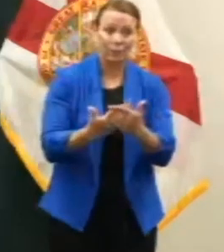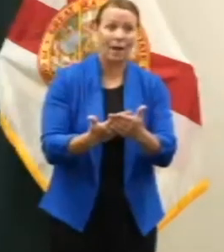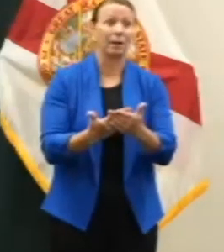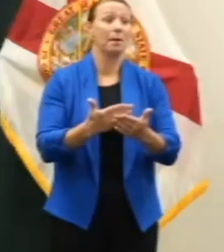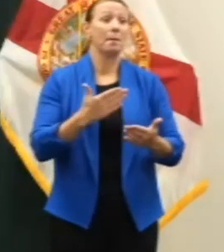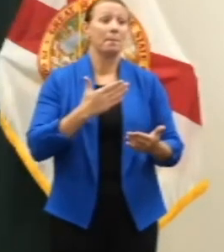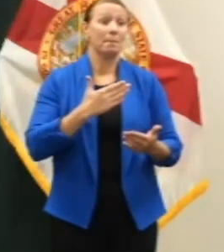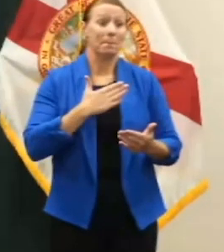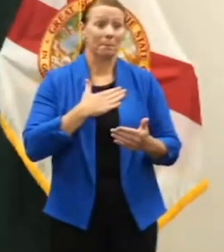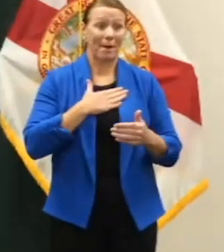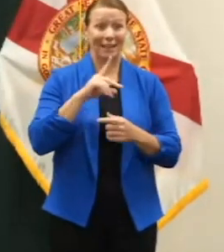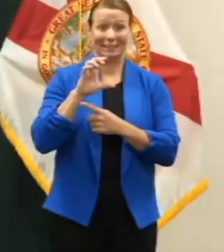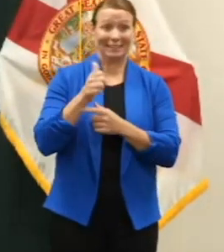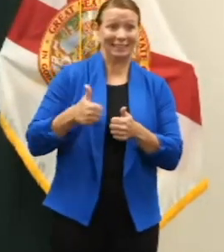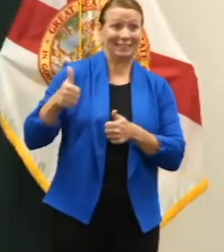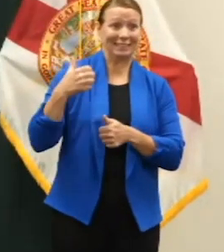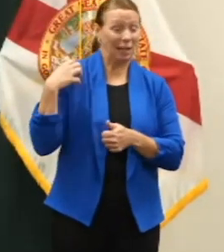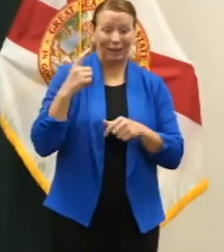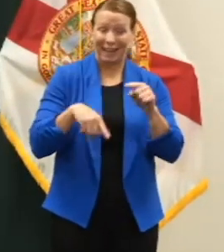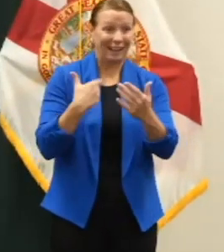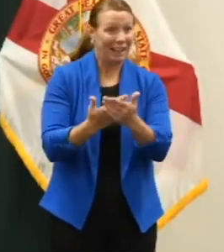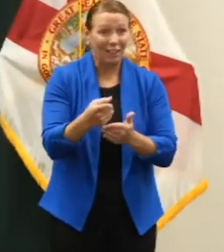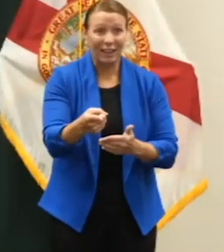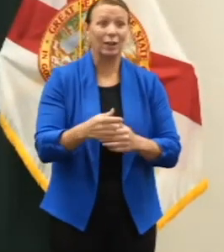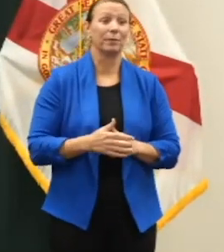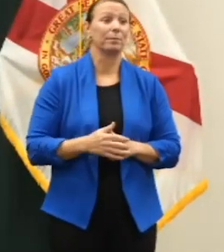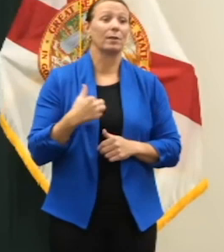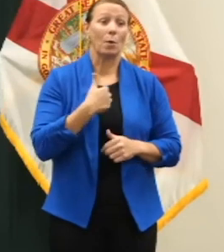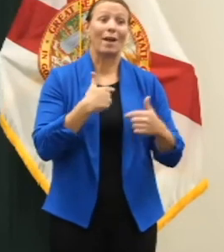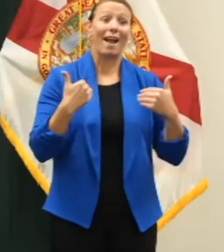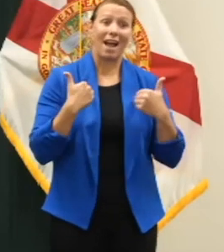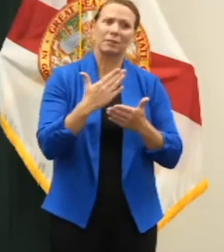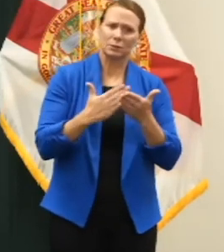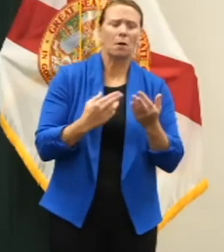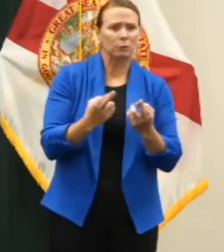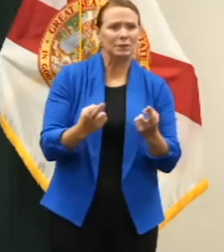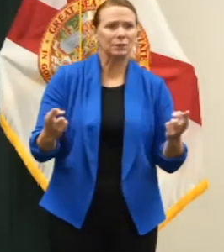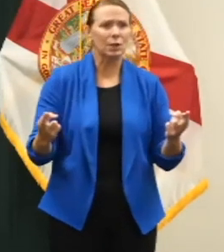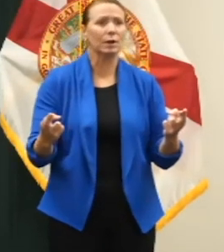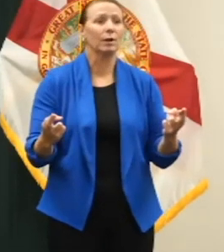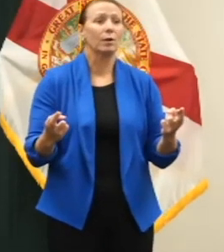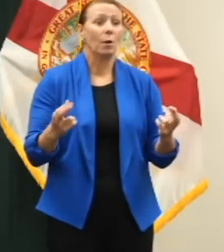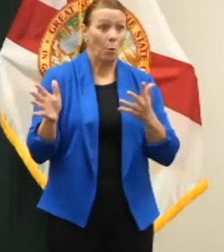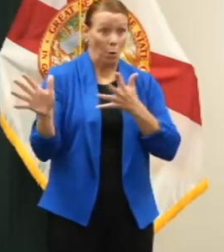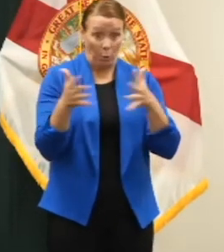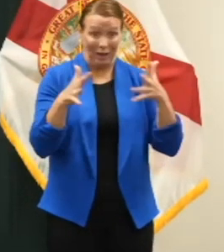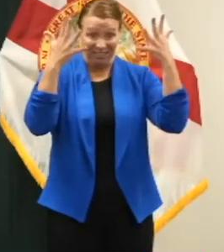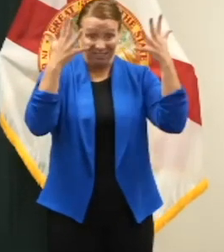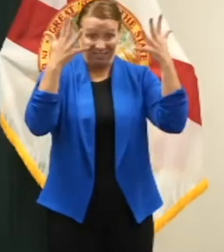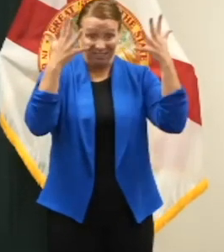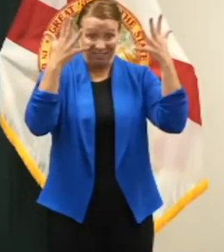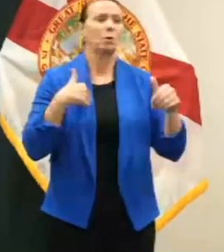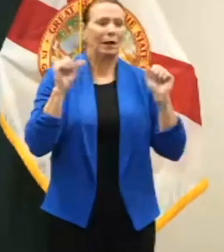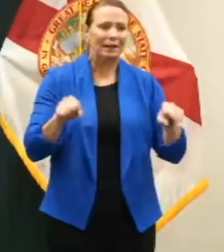to you. We have the resources available to get to you as soon as the storm is over and those sustained winds are gone. But